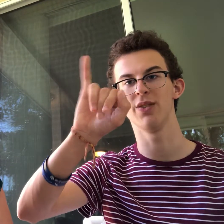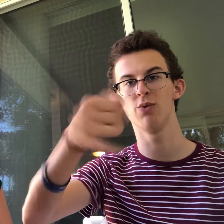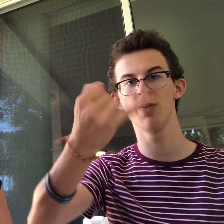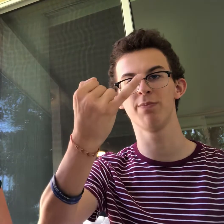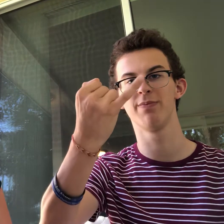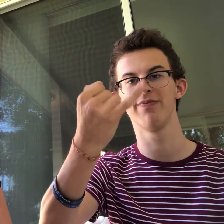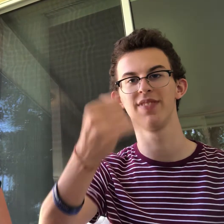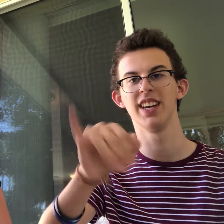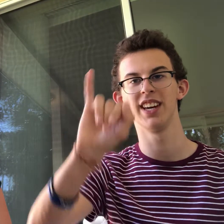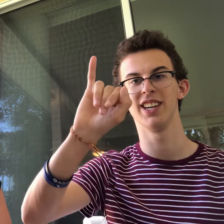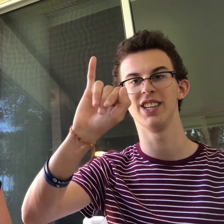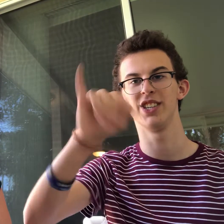Whoop. J.